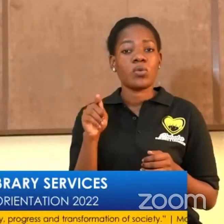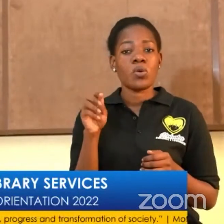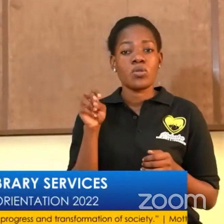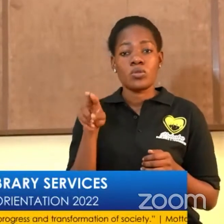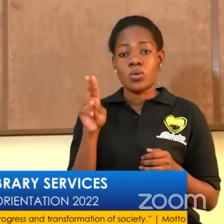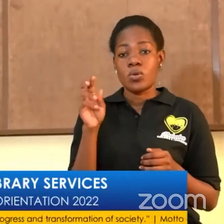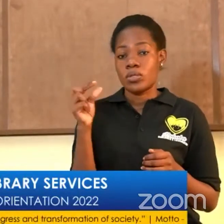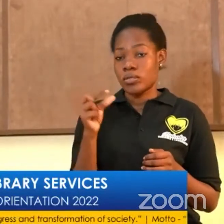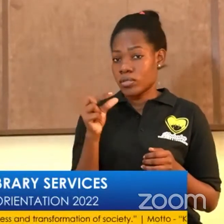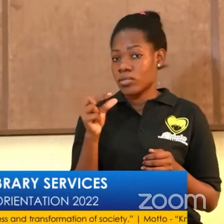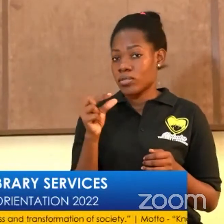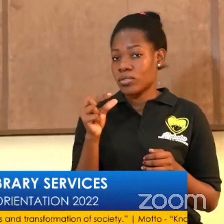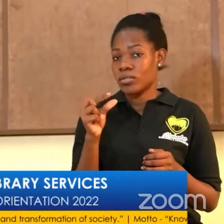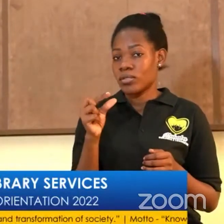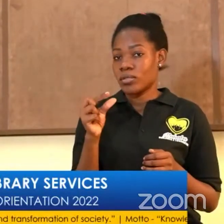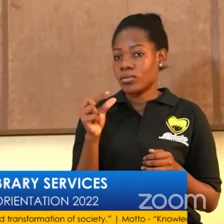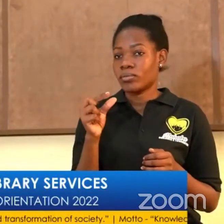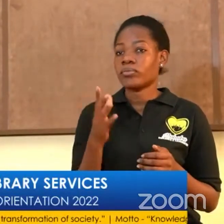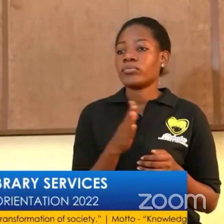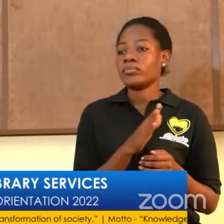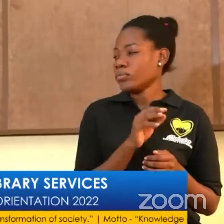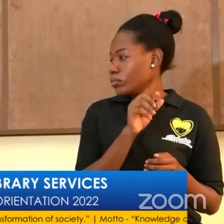lib.kyu.sc.ug.